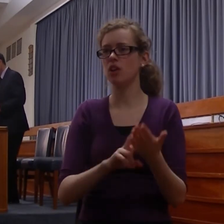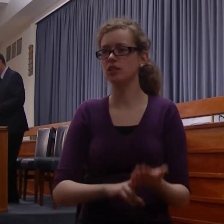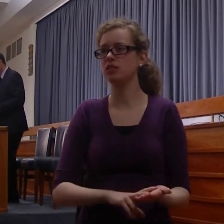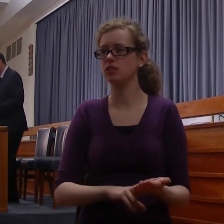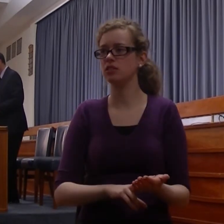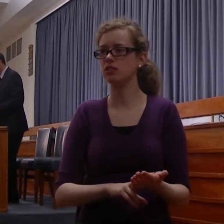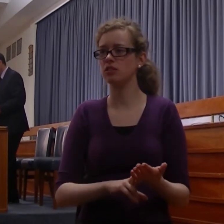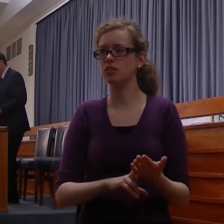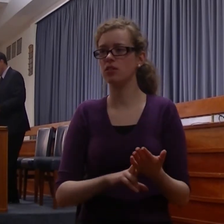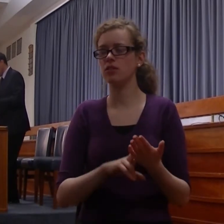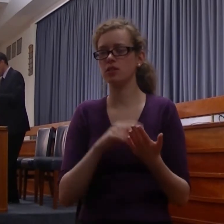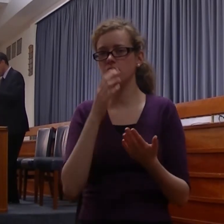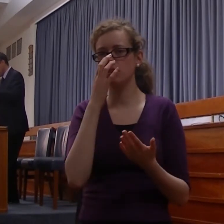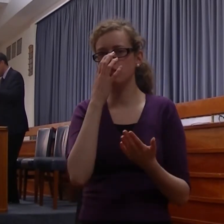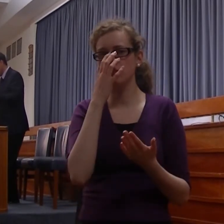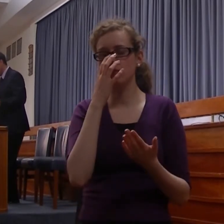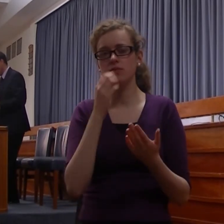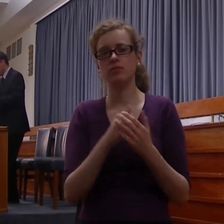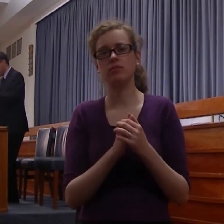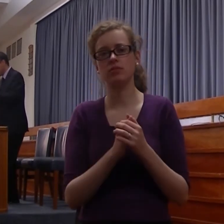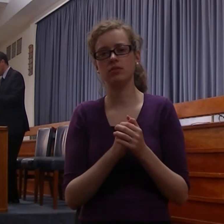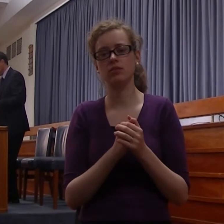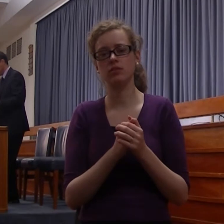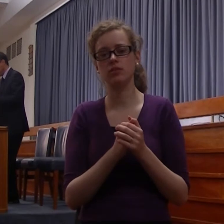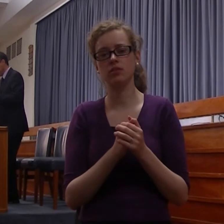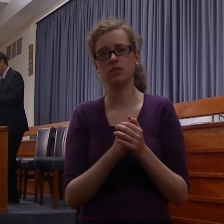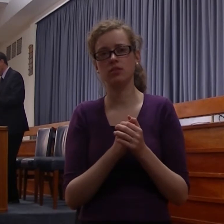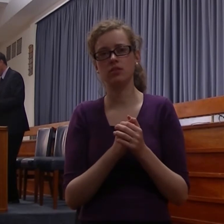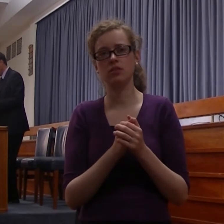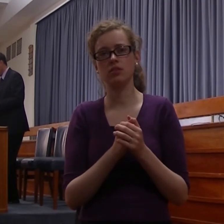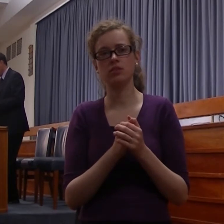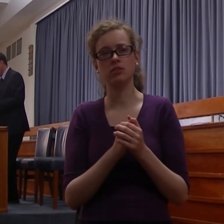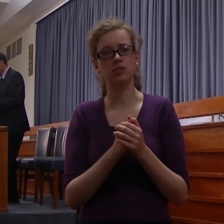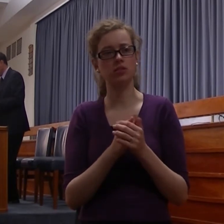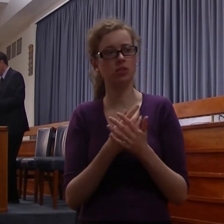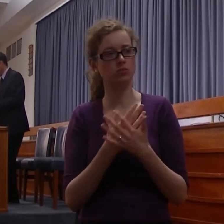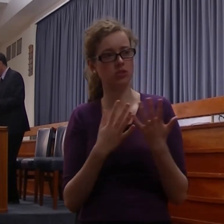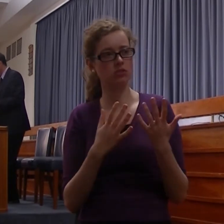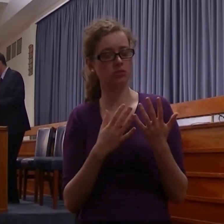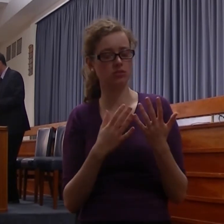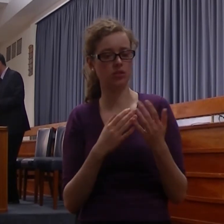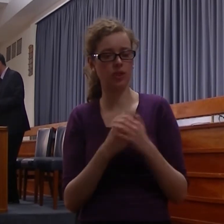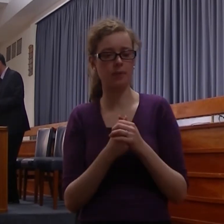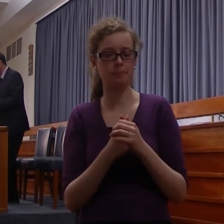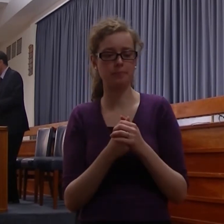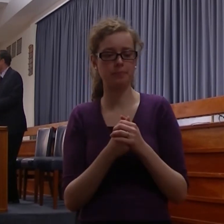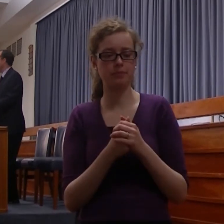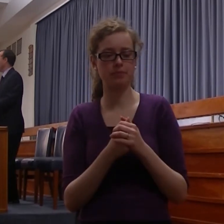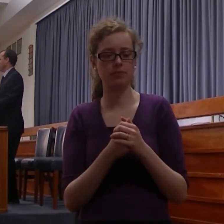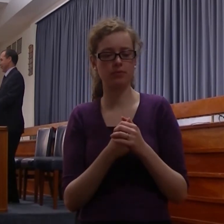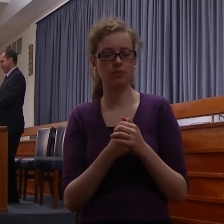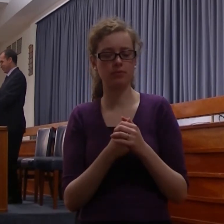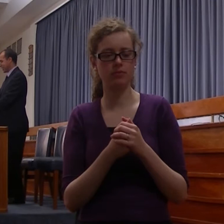there is a whole list of several things mentioned in the list we are given. So the Lord